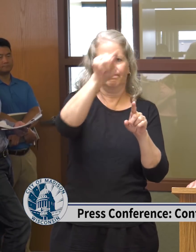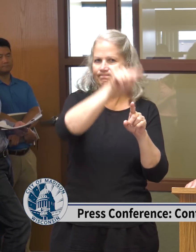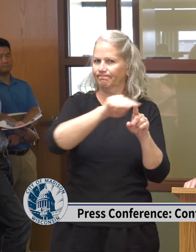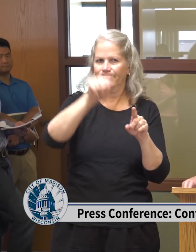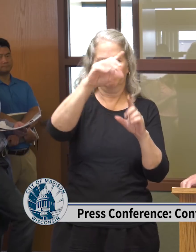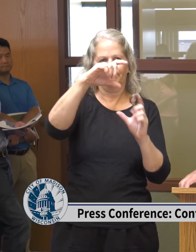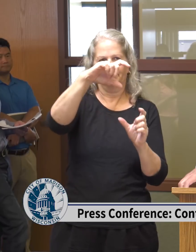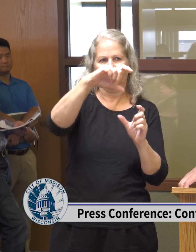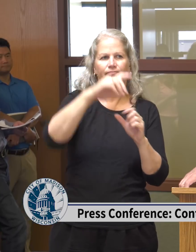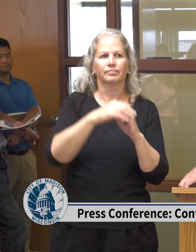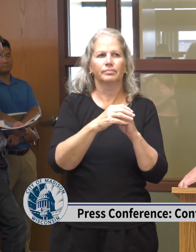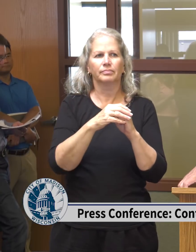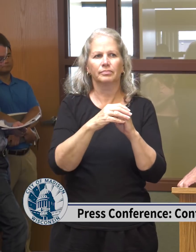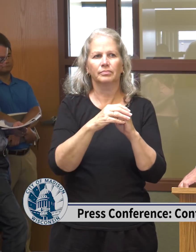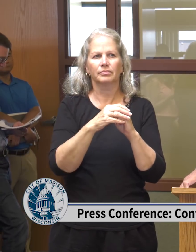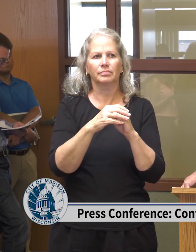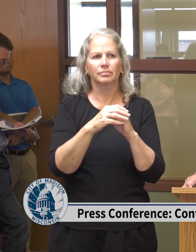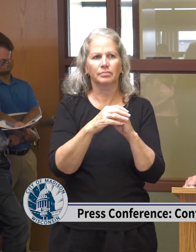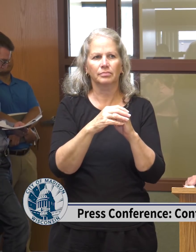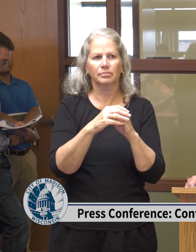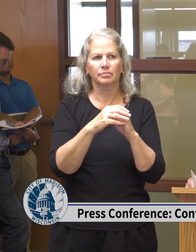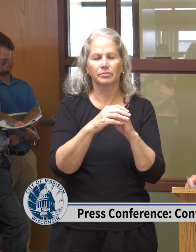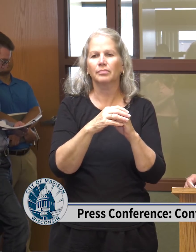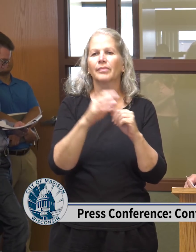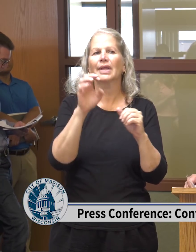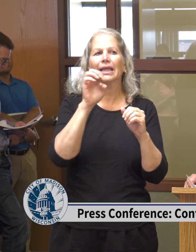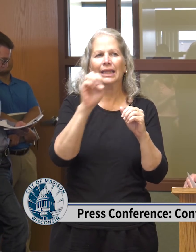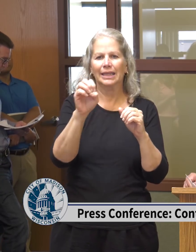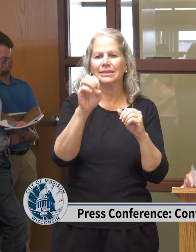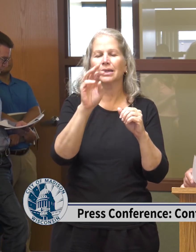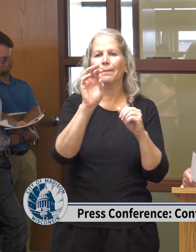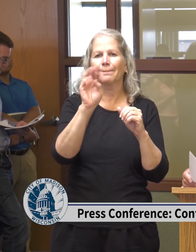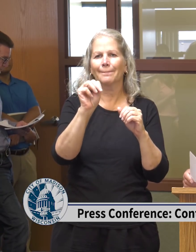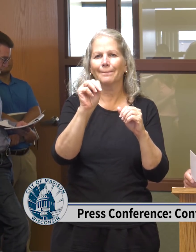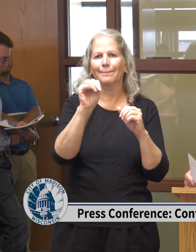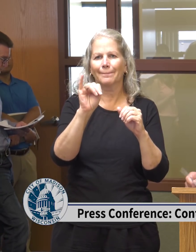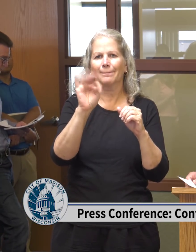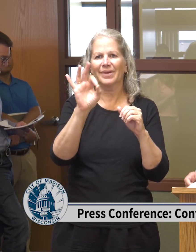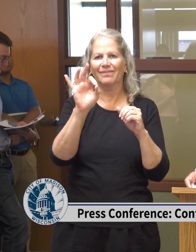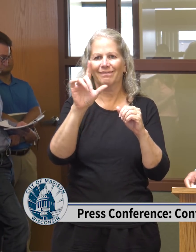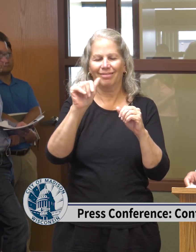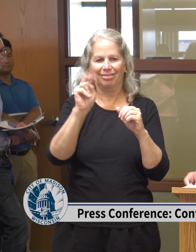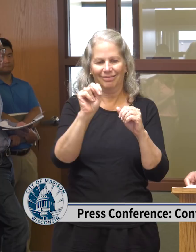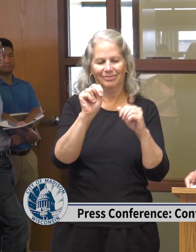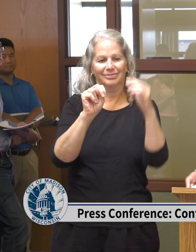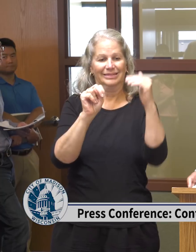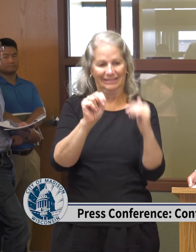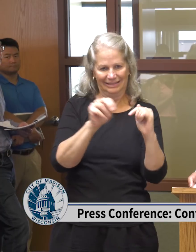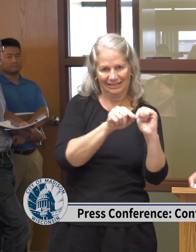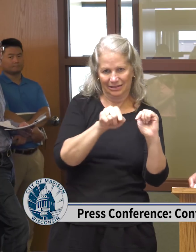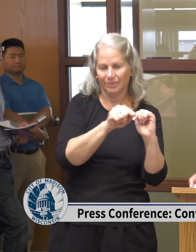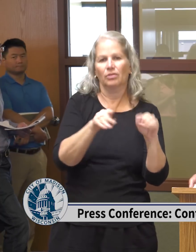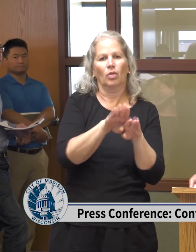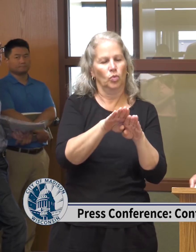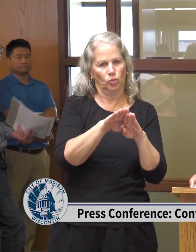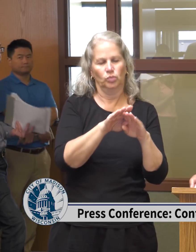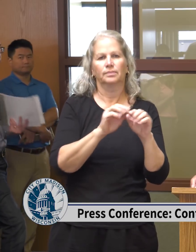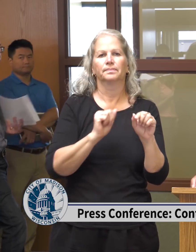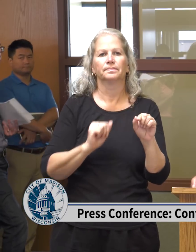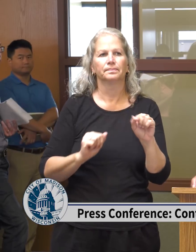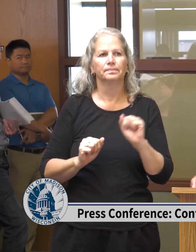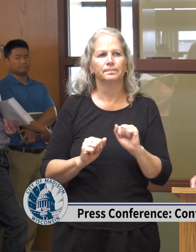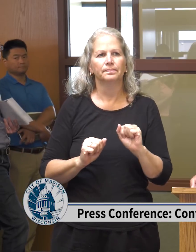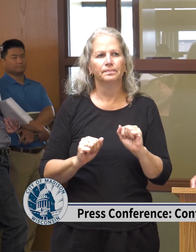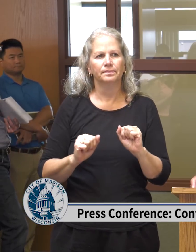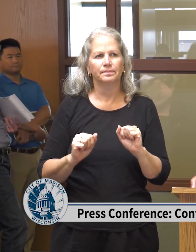to provide free service today, but we expect to restore normal fare